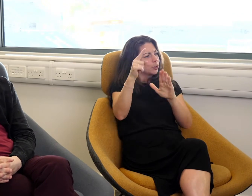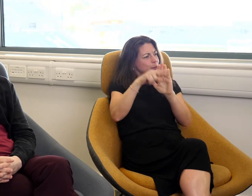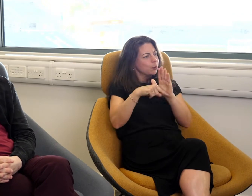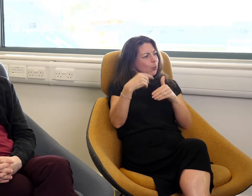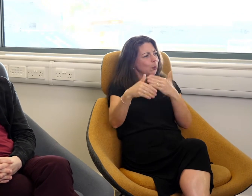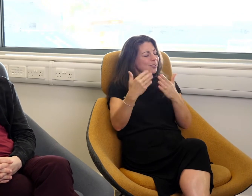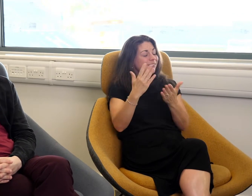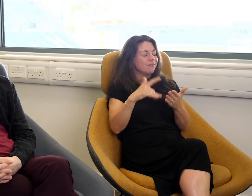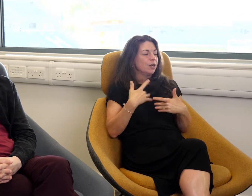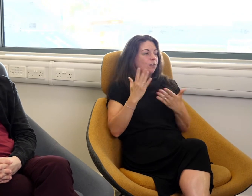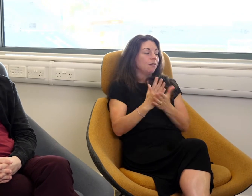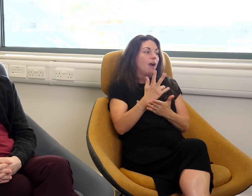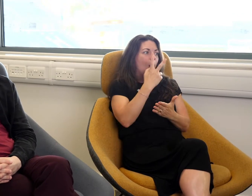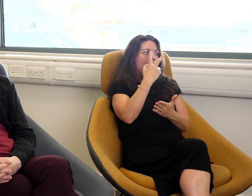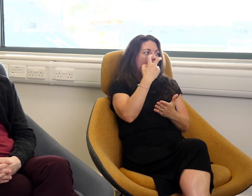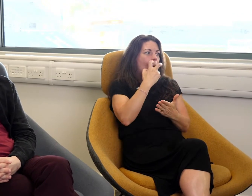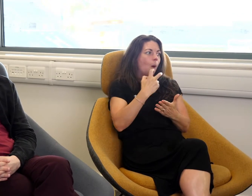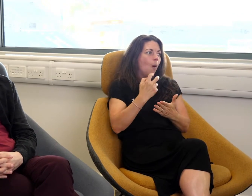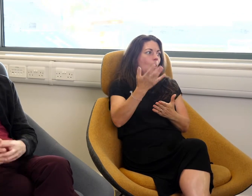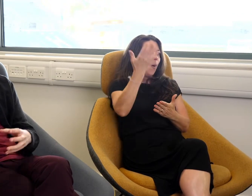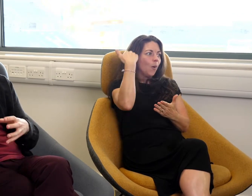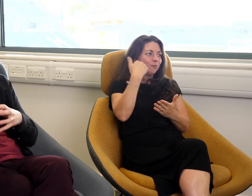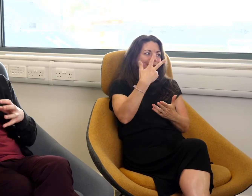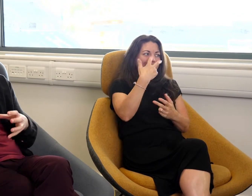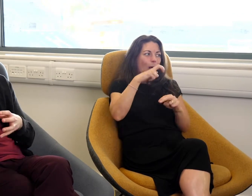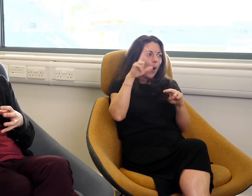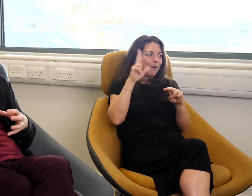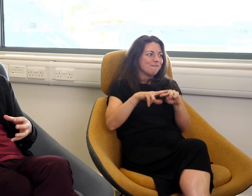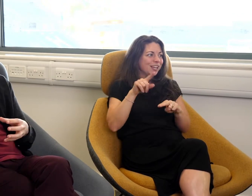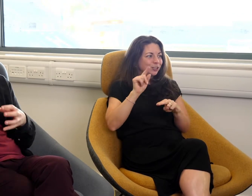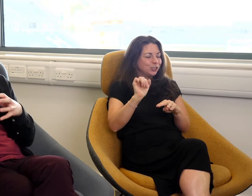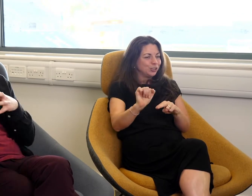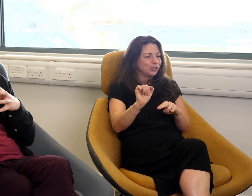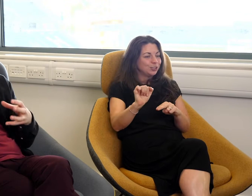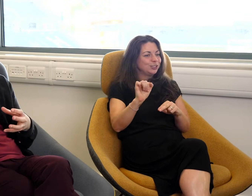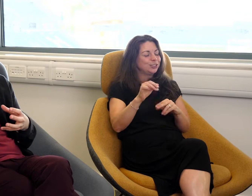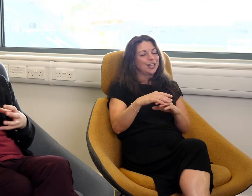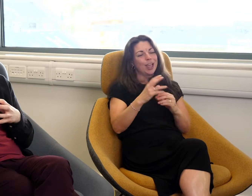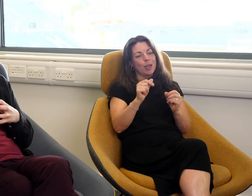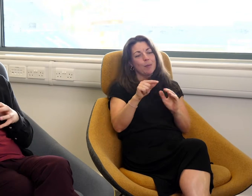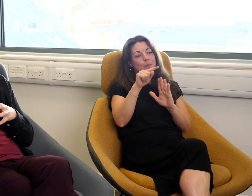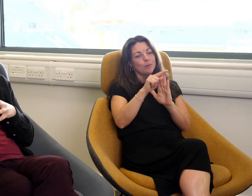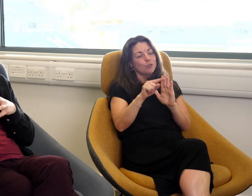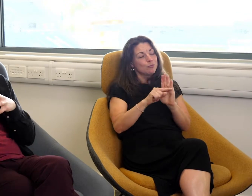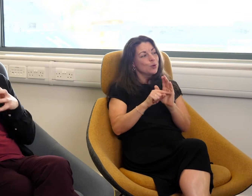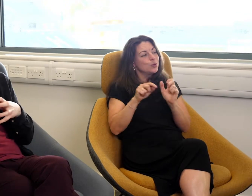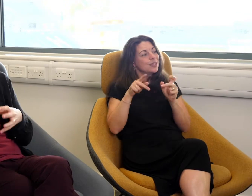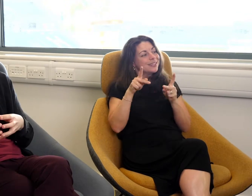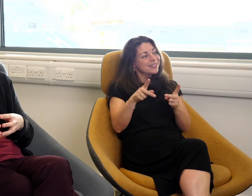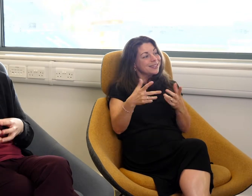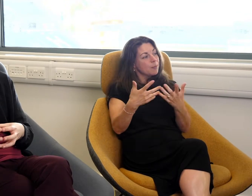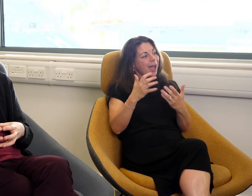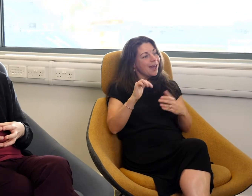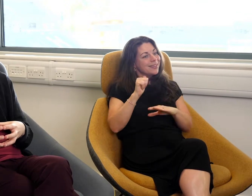antiquated. But when you look at sort of the way some of the kind of rules and systems are set up, they are there for a reason a lot of the